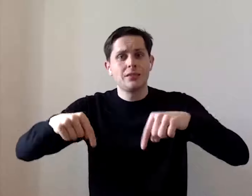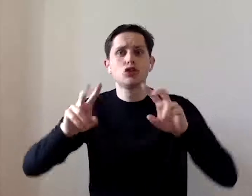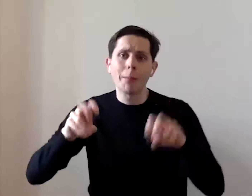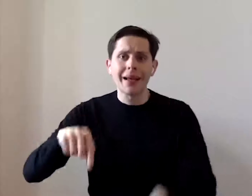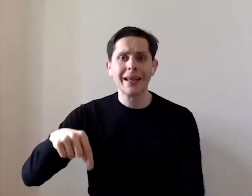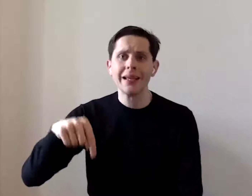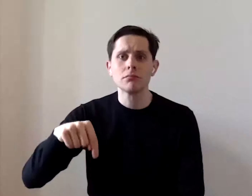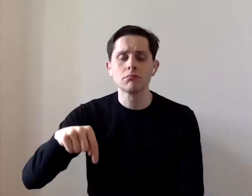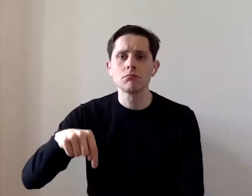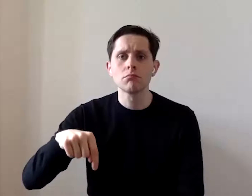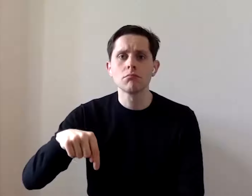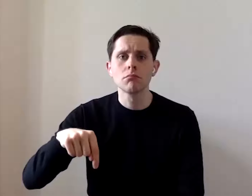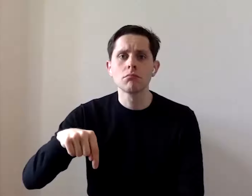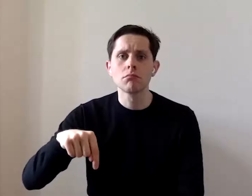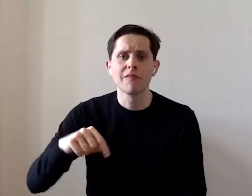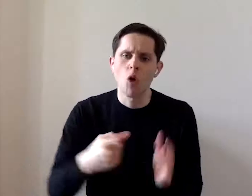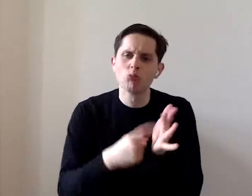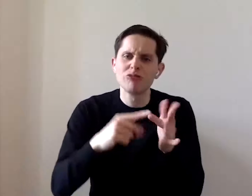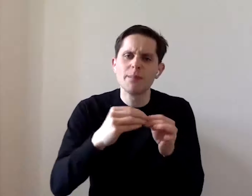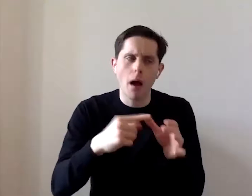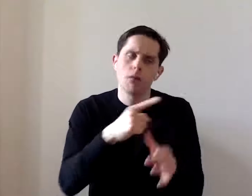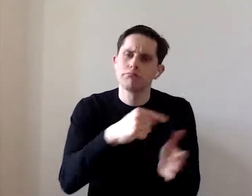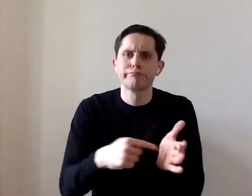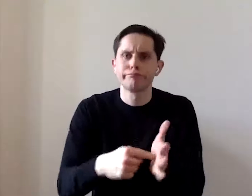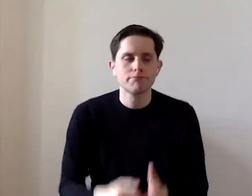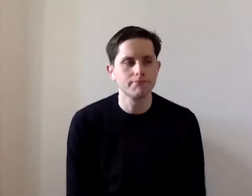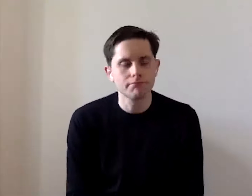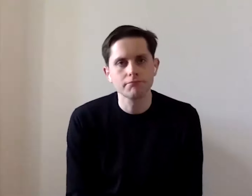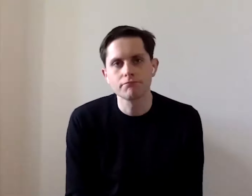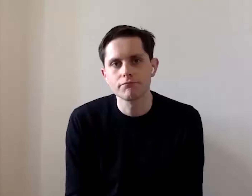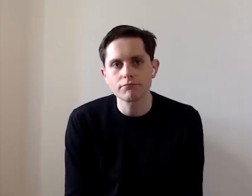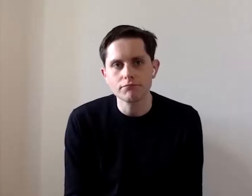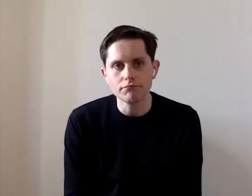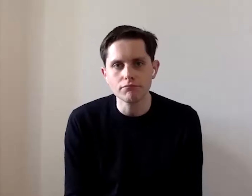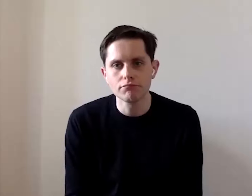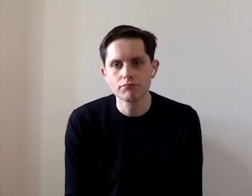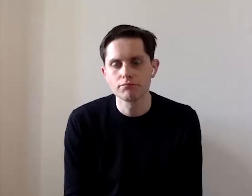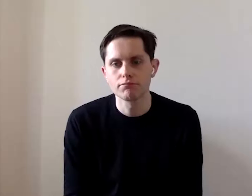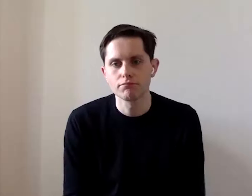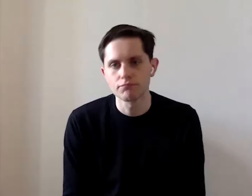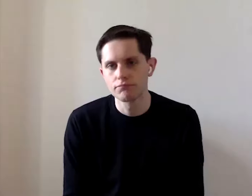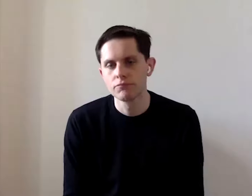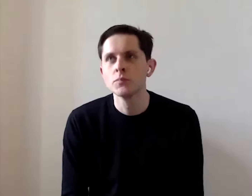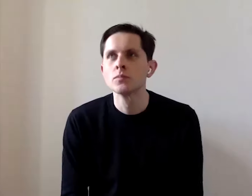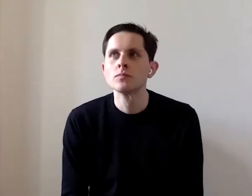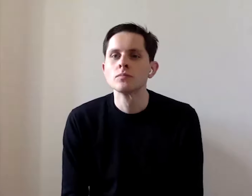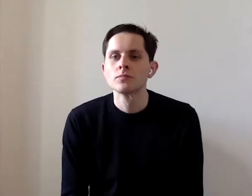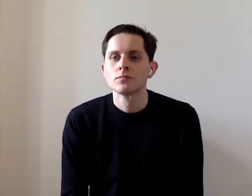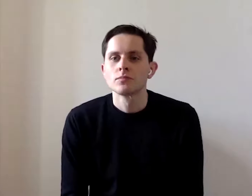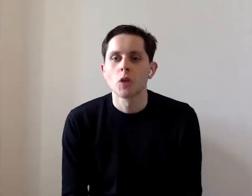as a whole, but also I think in the RIBA. So we will address a few things today, but the first one